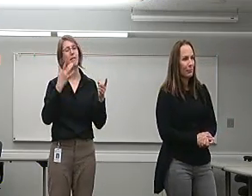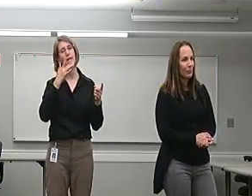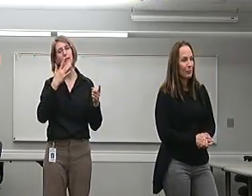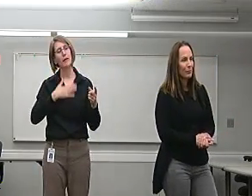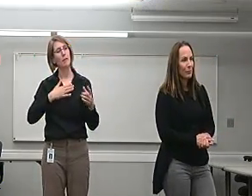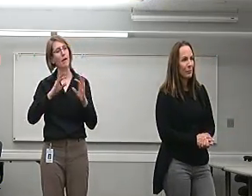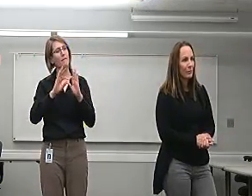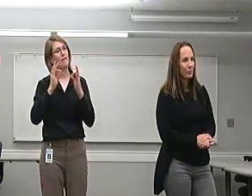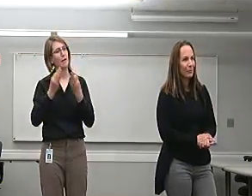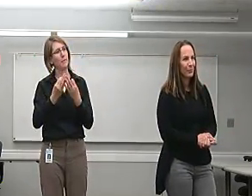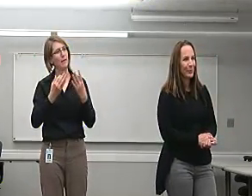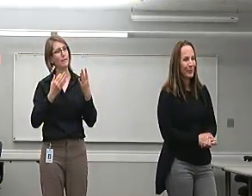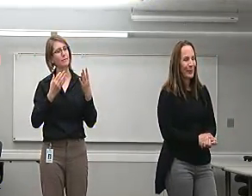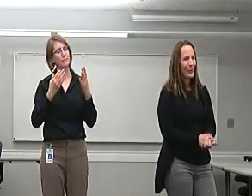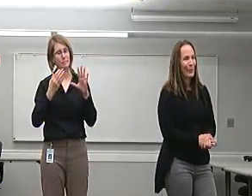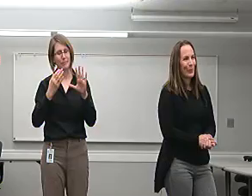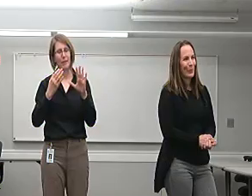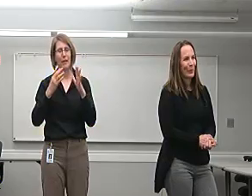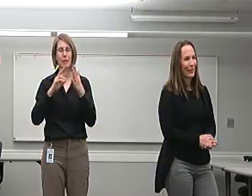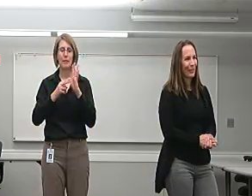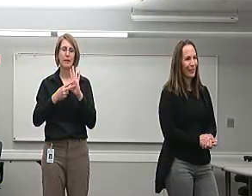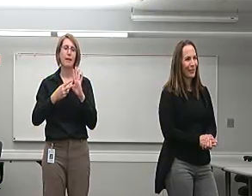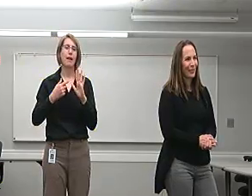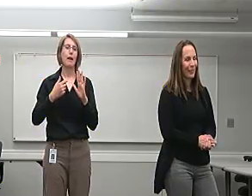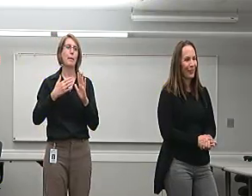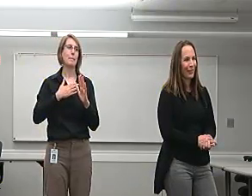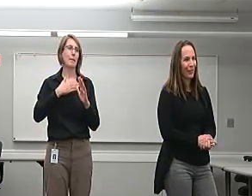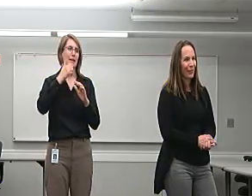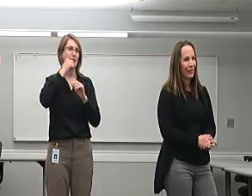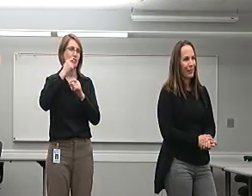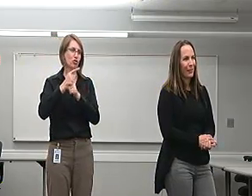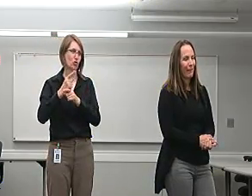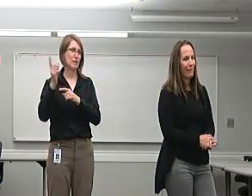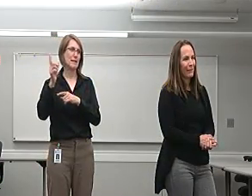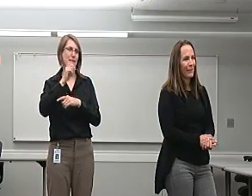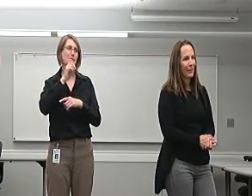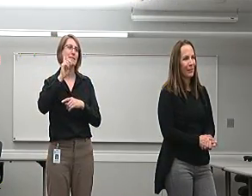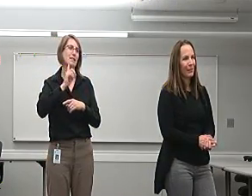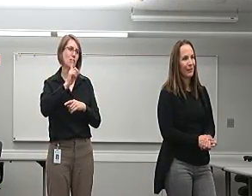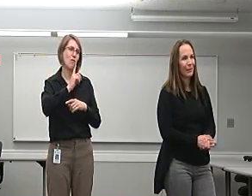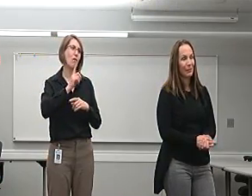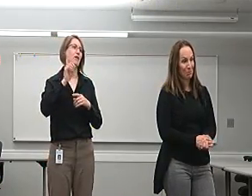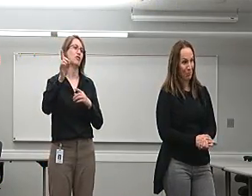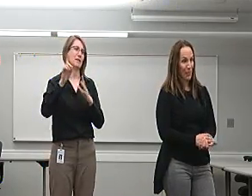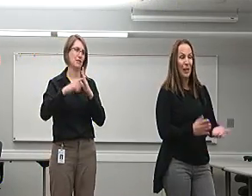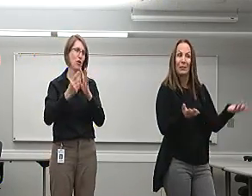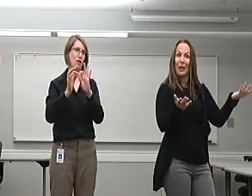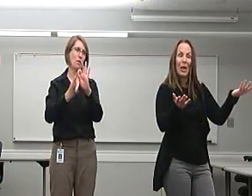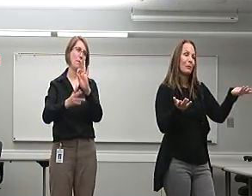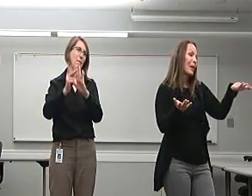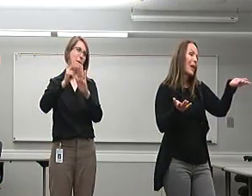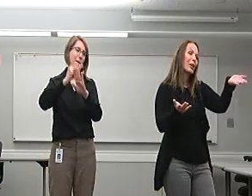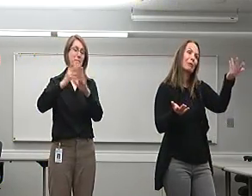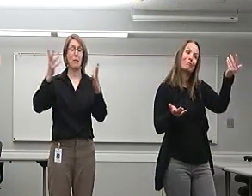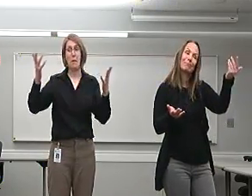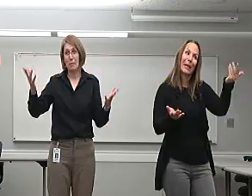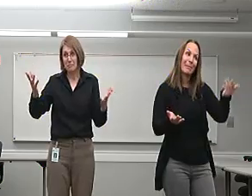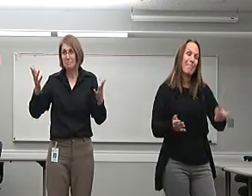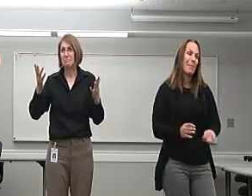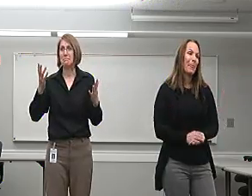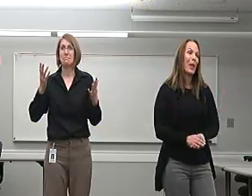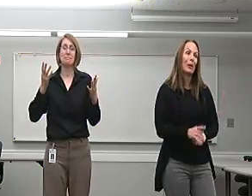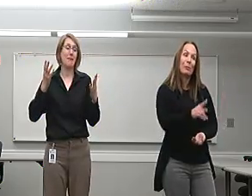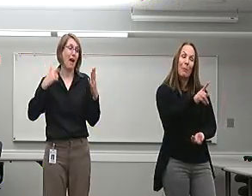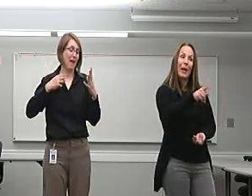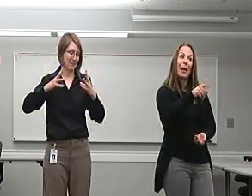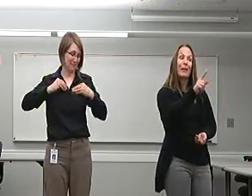mean, I do have a sister who is single and did start an interpreting program, so take that for what it's worth. I'll take it. Yeah. I'll take the one. No, I'll take the